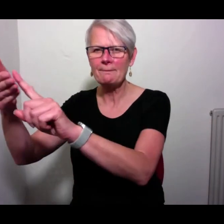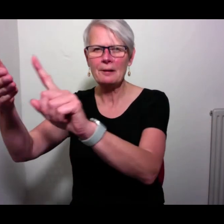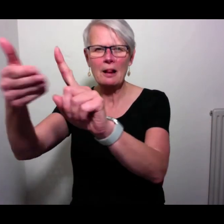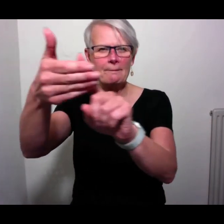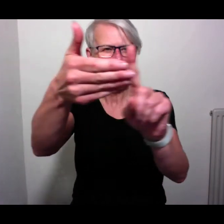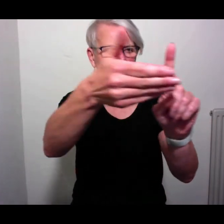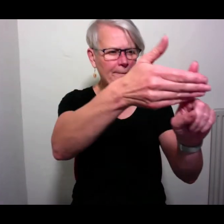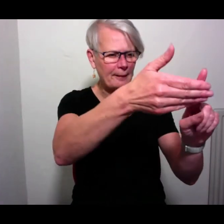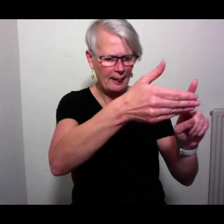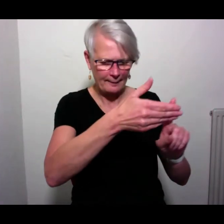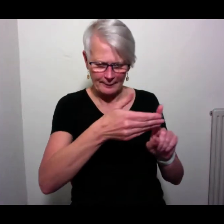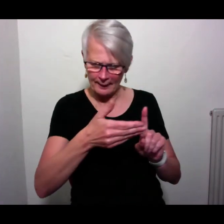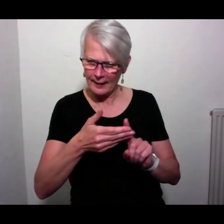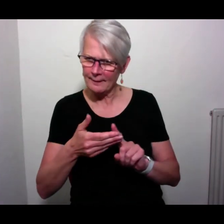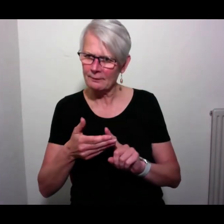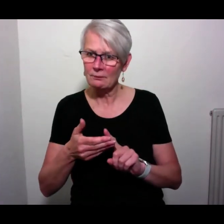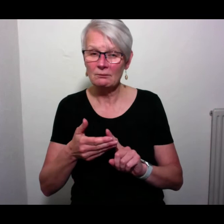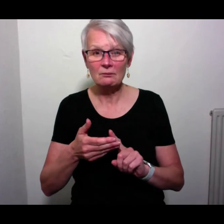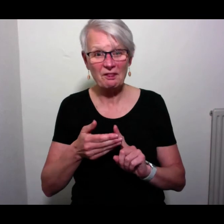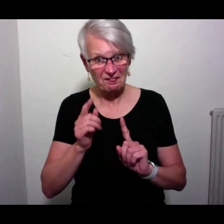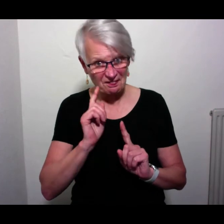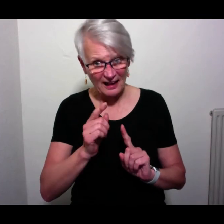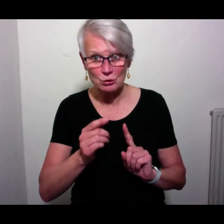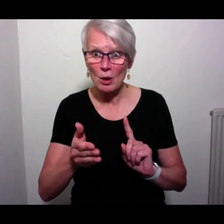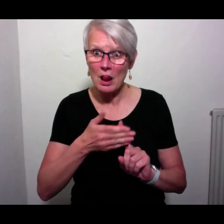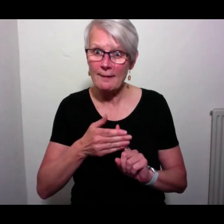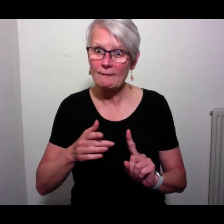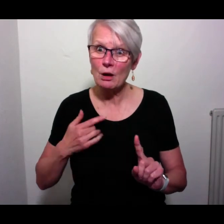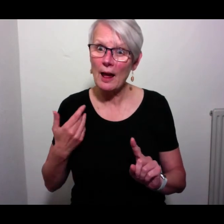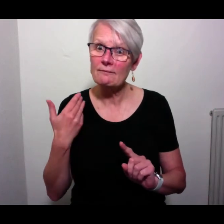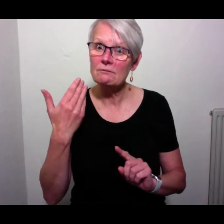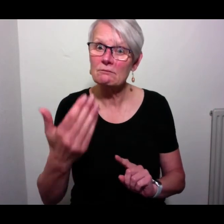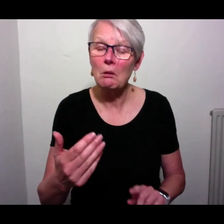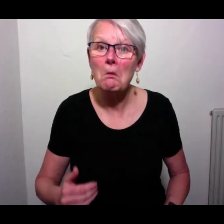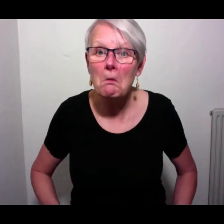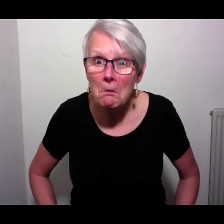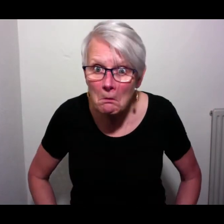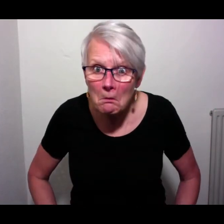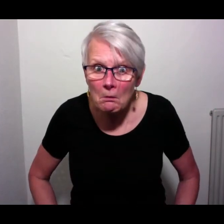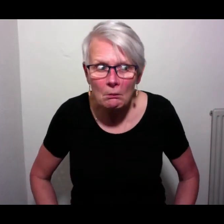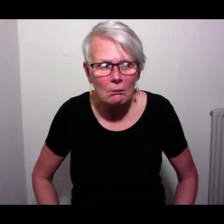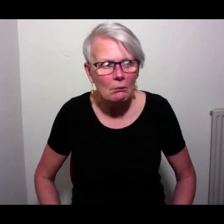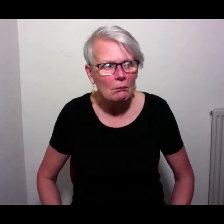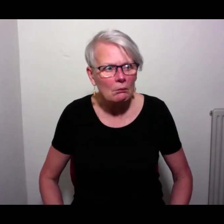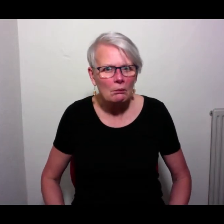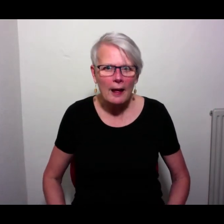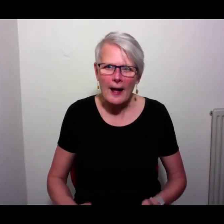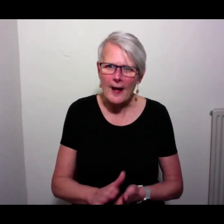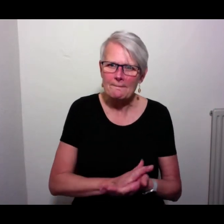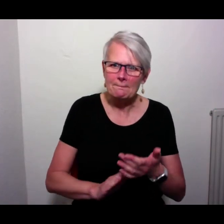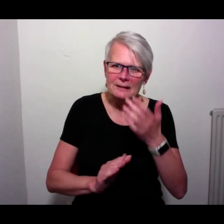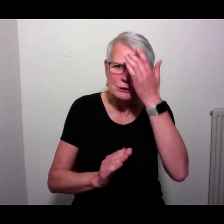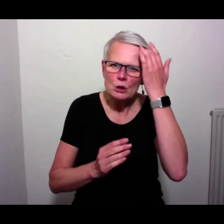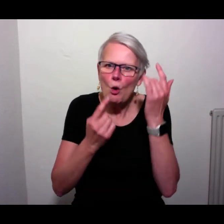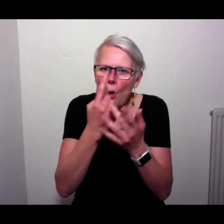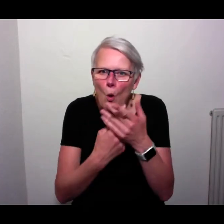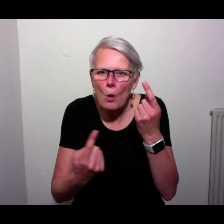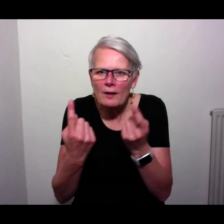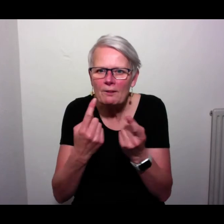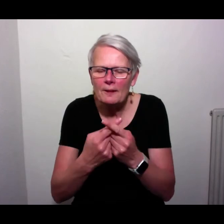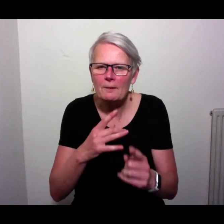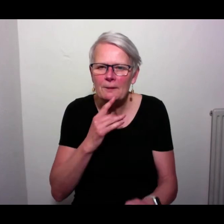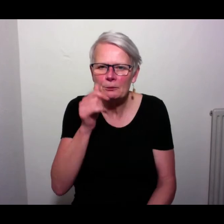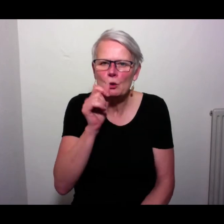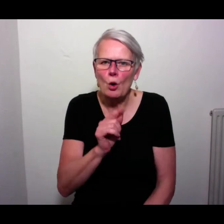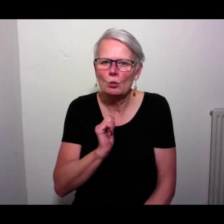Imagine if that became your label for life, that and nothing else. That label becomes the first and then only thing